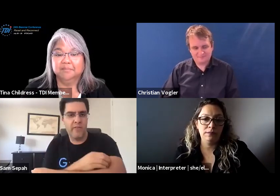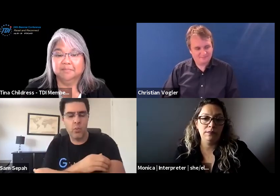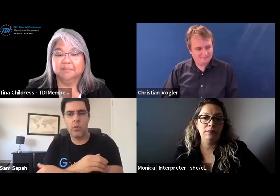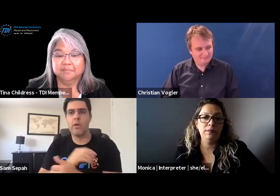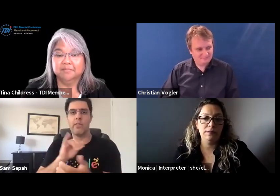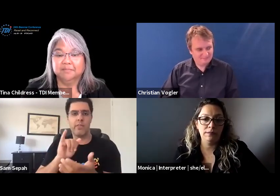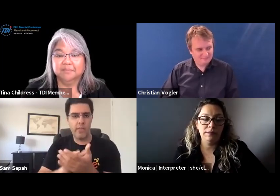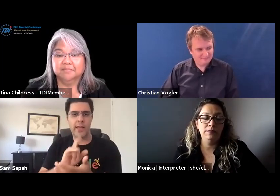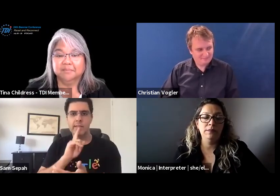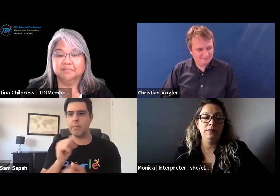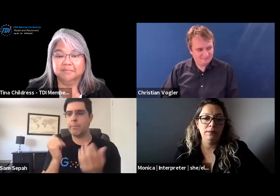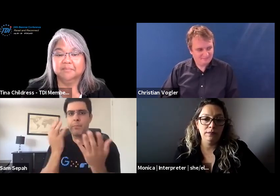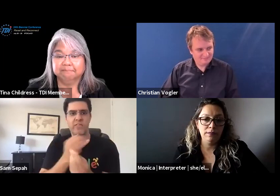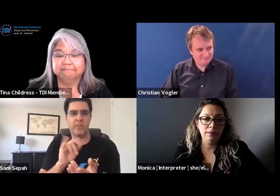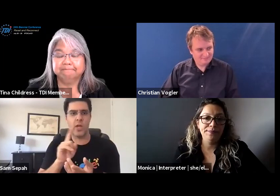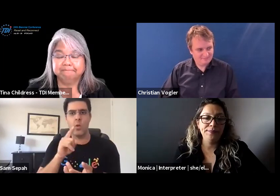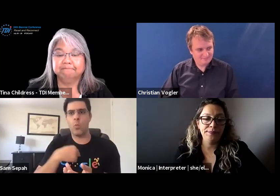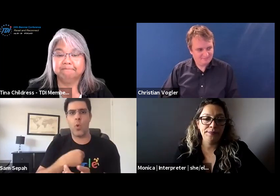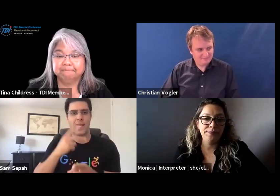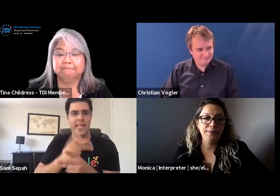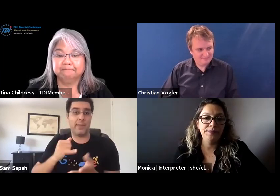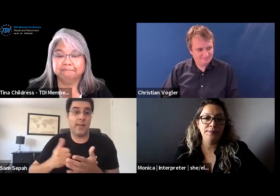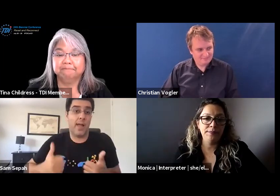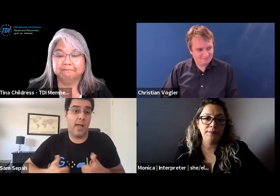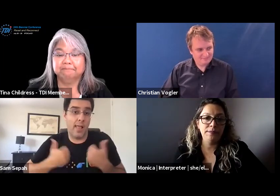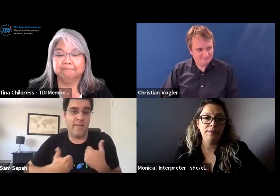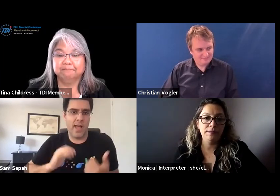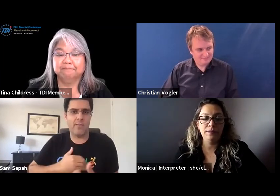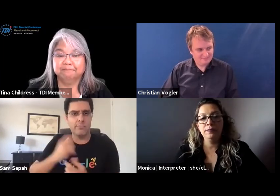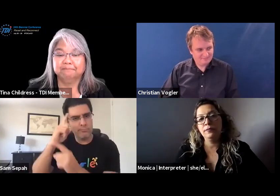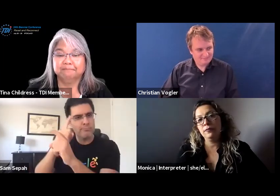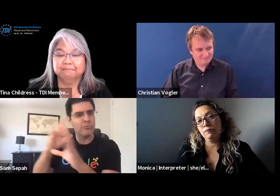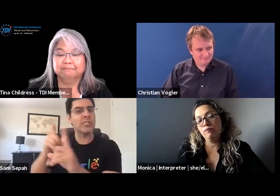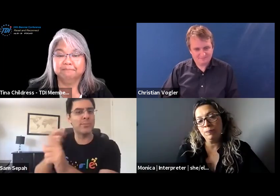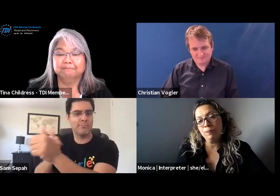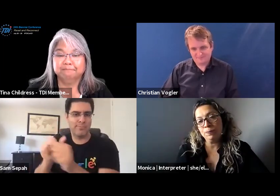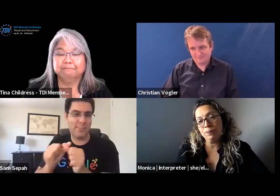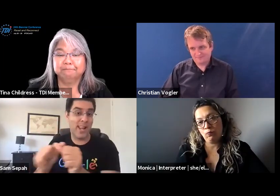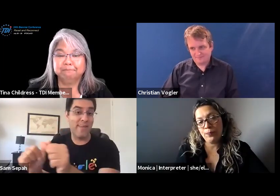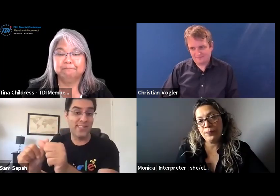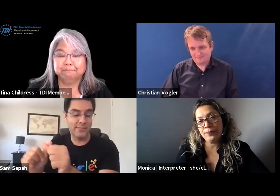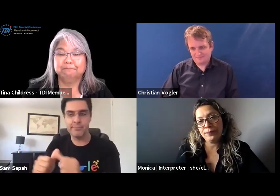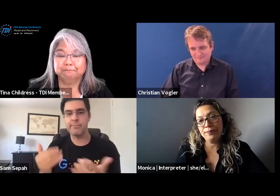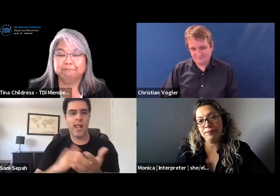that. You know, that's the most powerful tool, and it's beautiful. That's how we can keep things alive